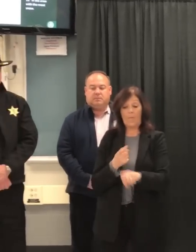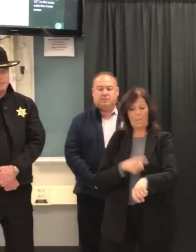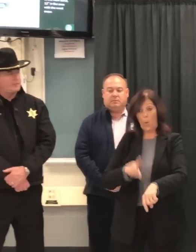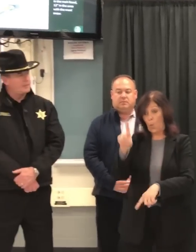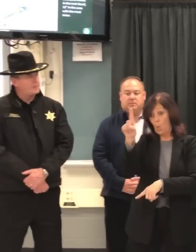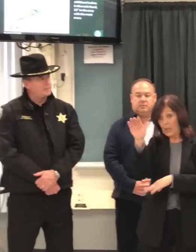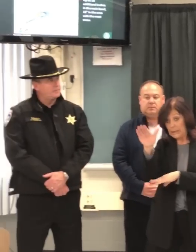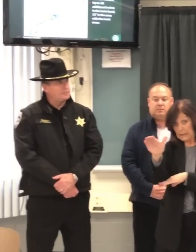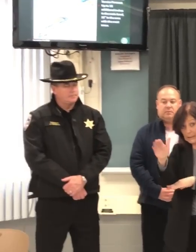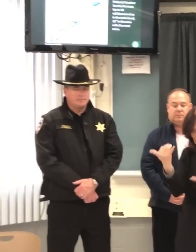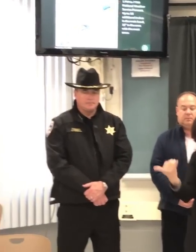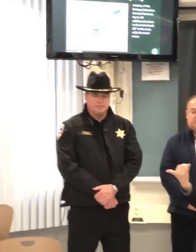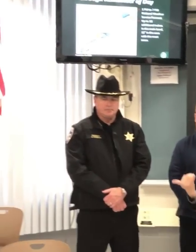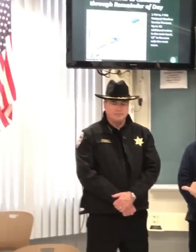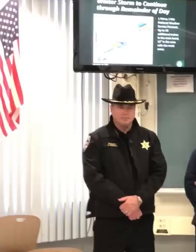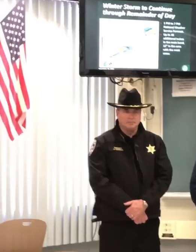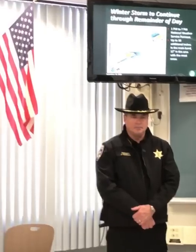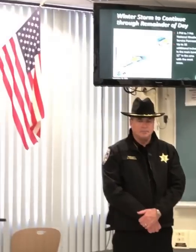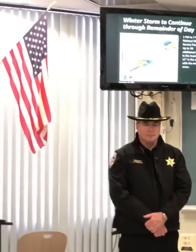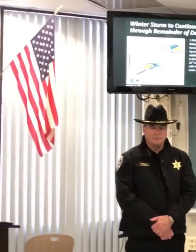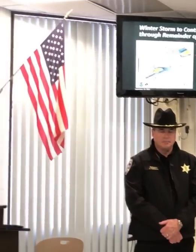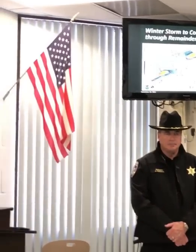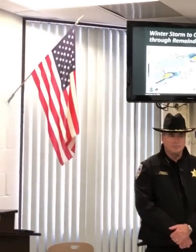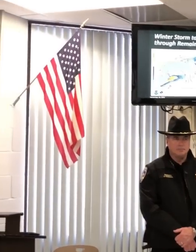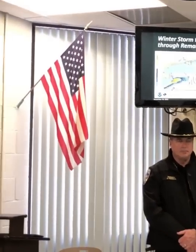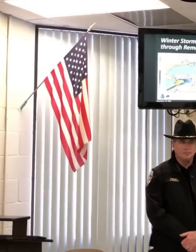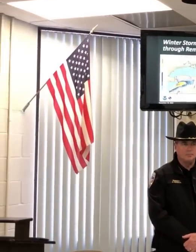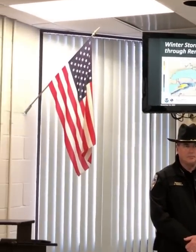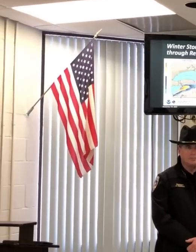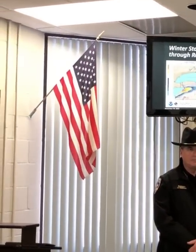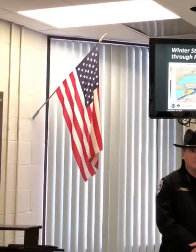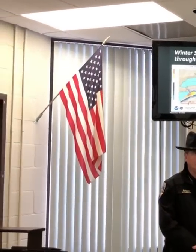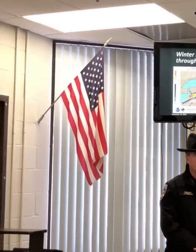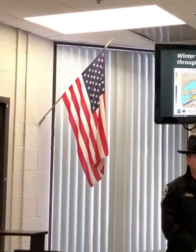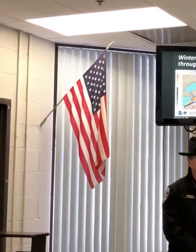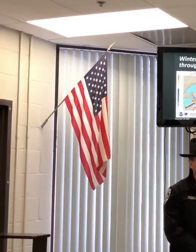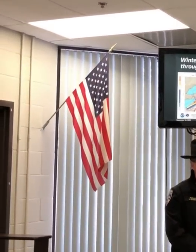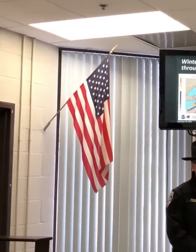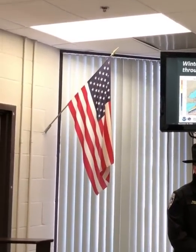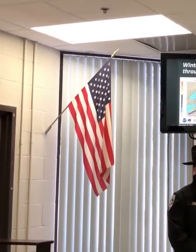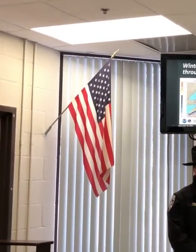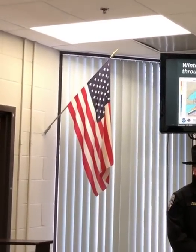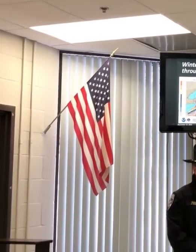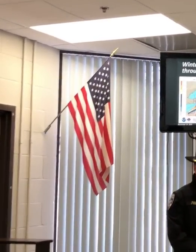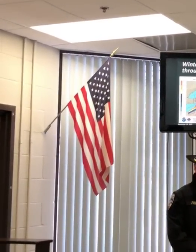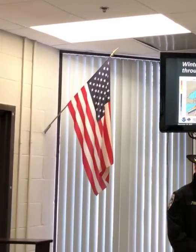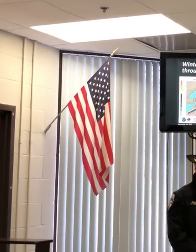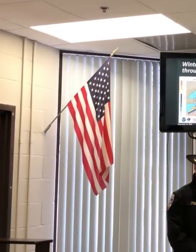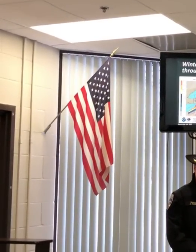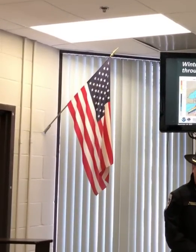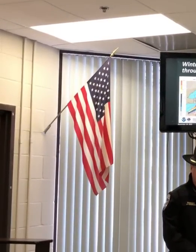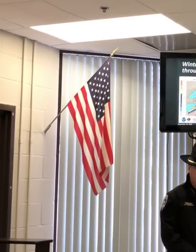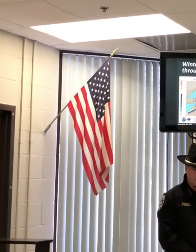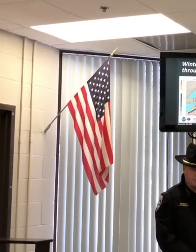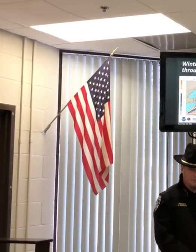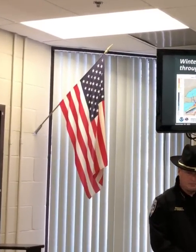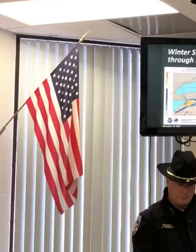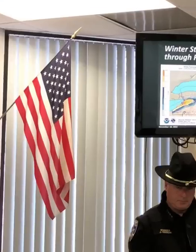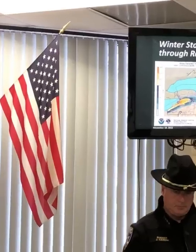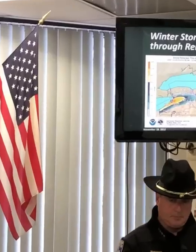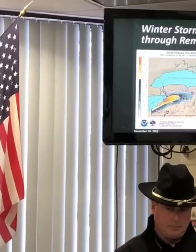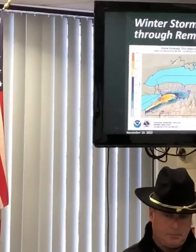today, and these slides were made at approximately 1 p.m., to 7 p.m. today, the National Weather Service was forecasting that up